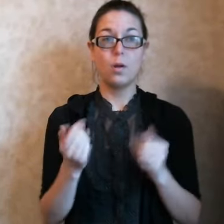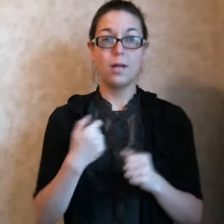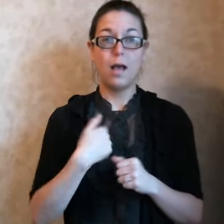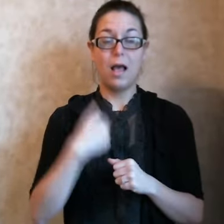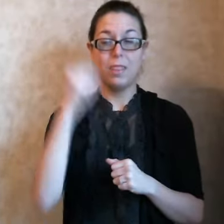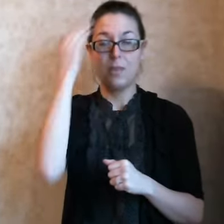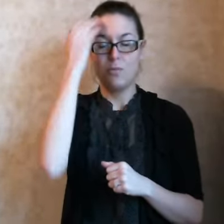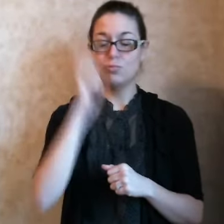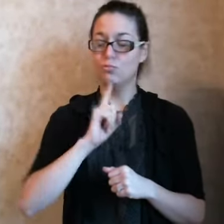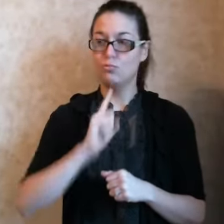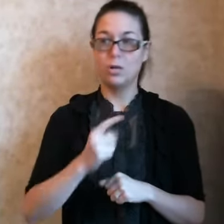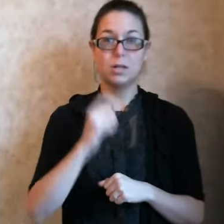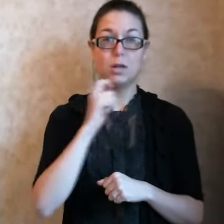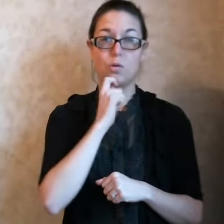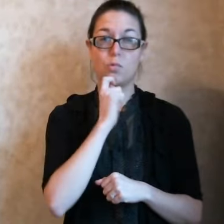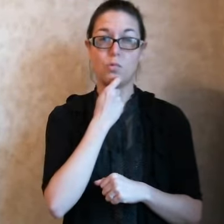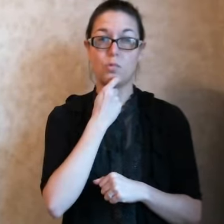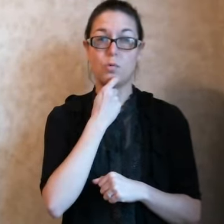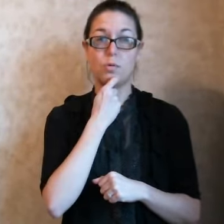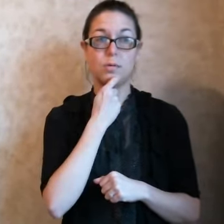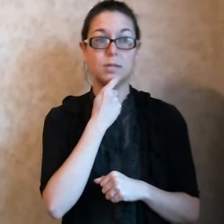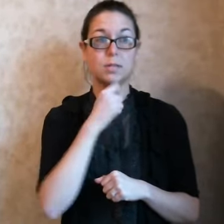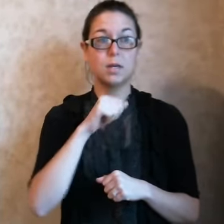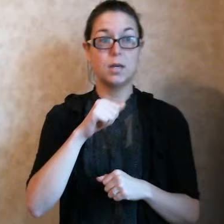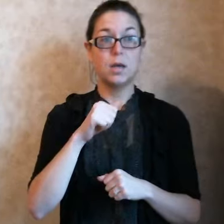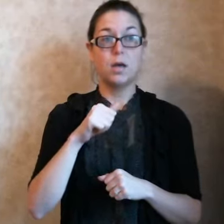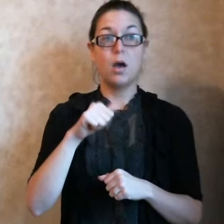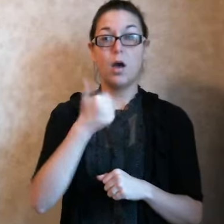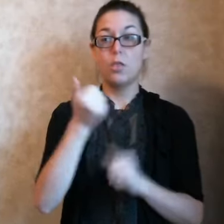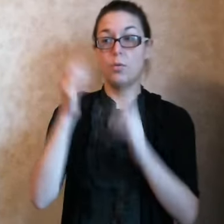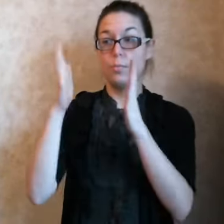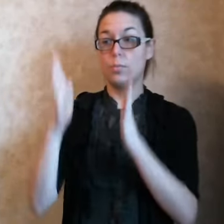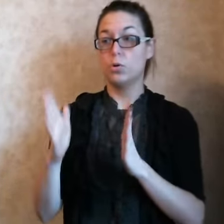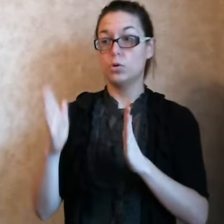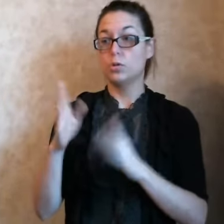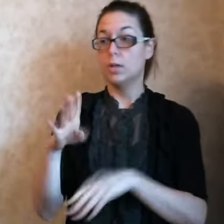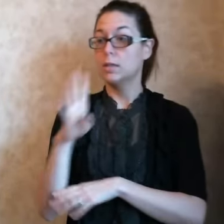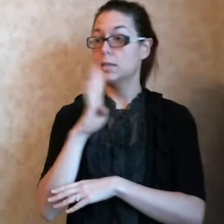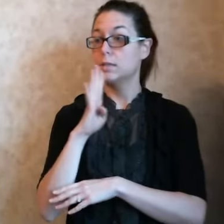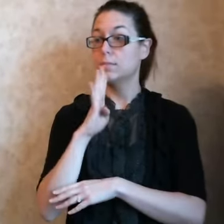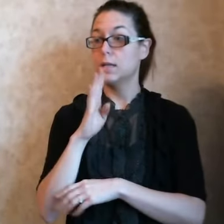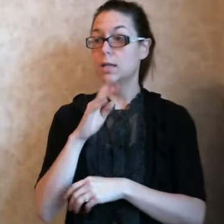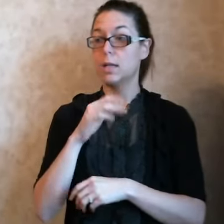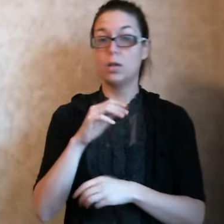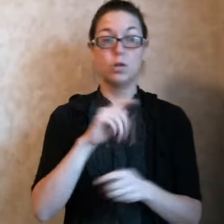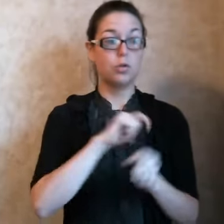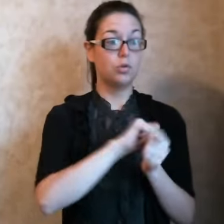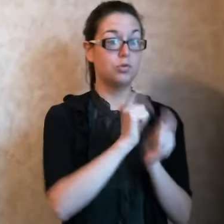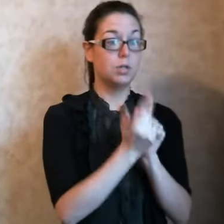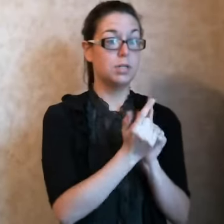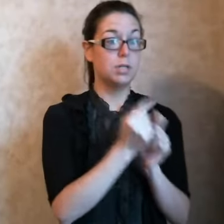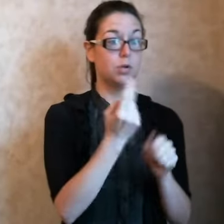there was another person speaking, like an audience member, the transliterator would use their non-dominant hand to